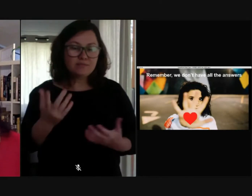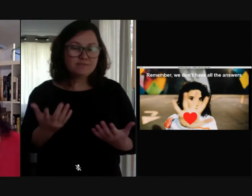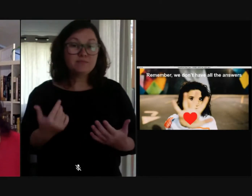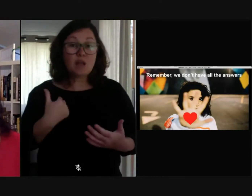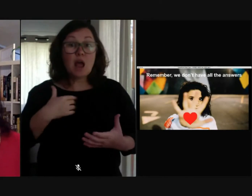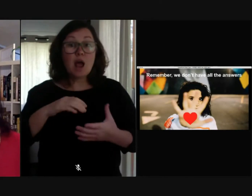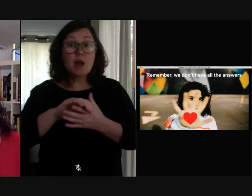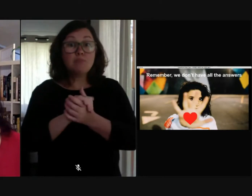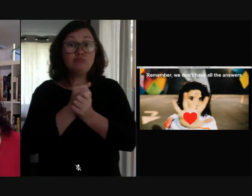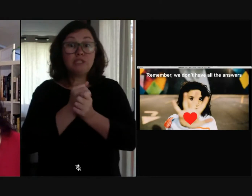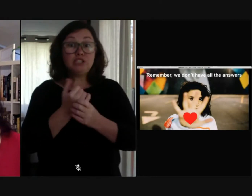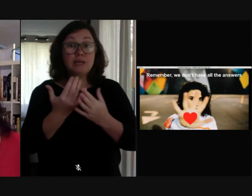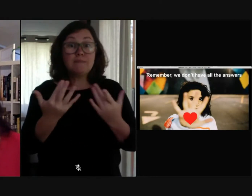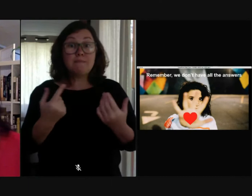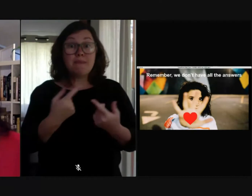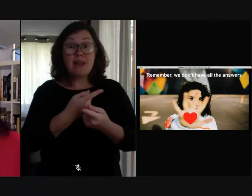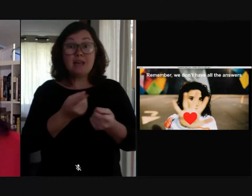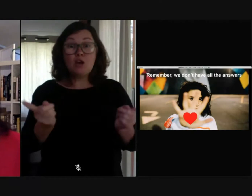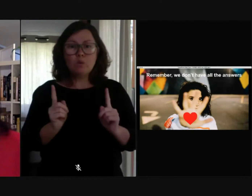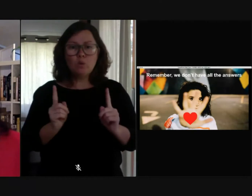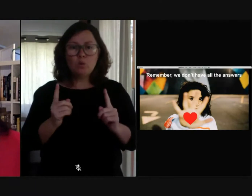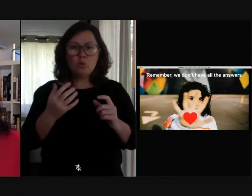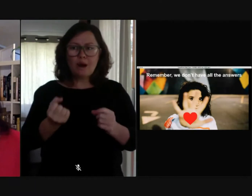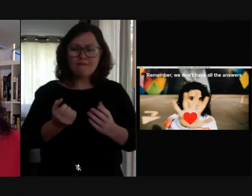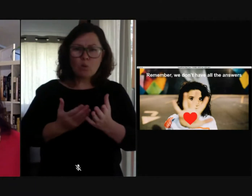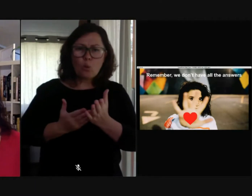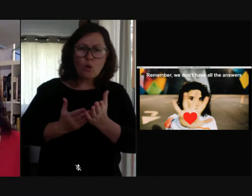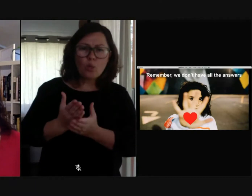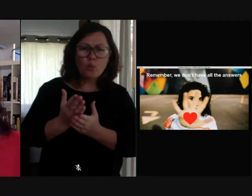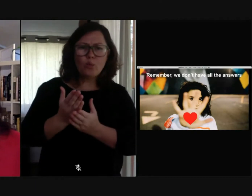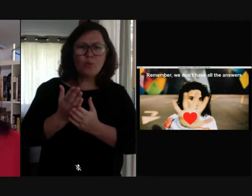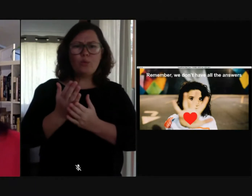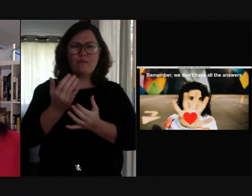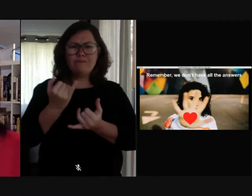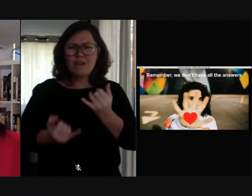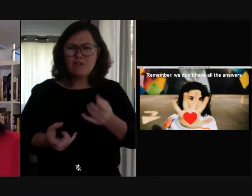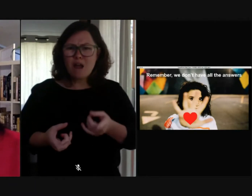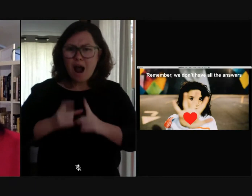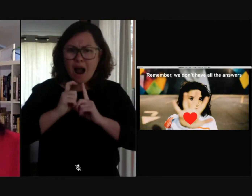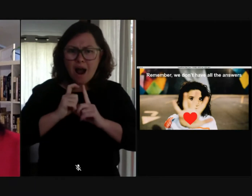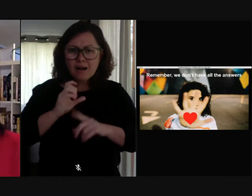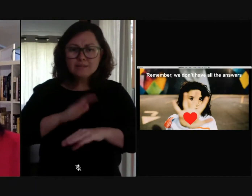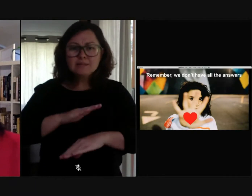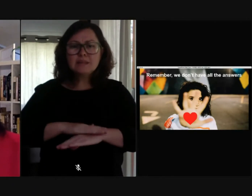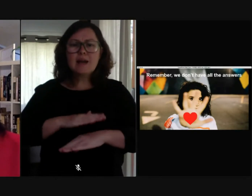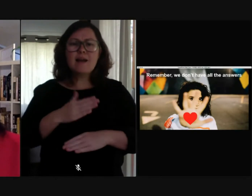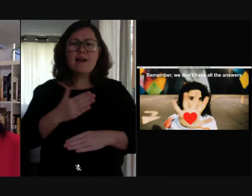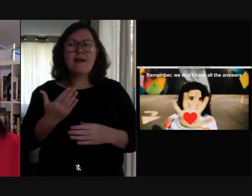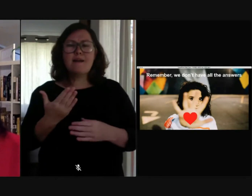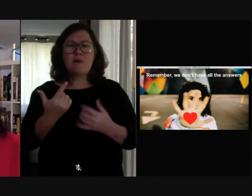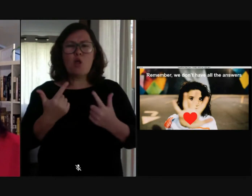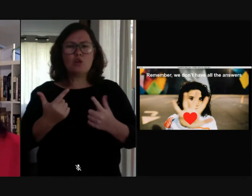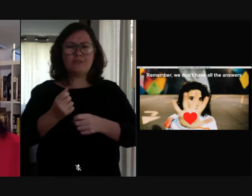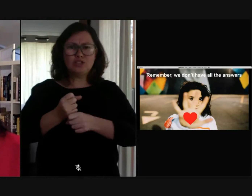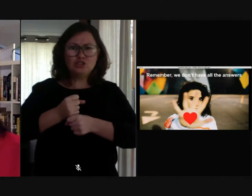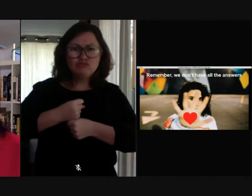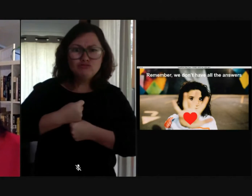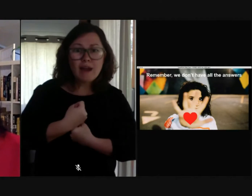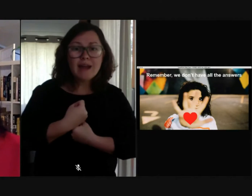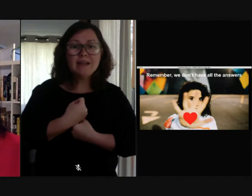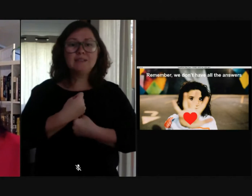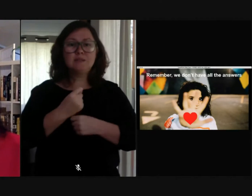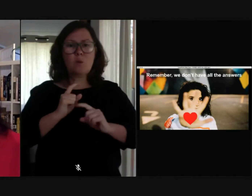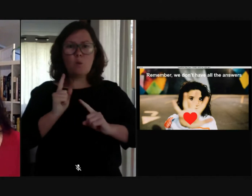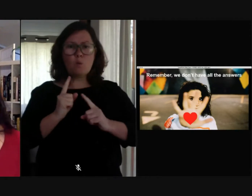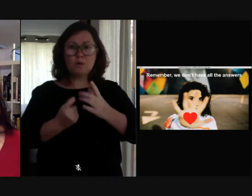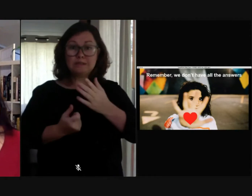lot of you are probably experiencing trauma or distress about what's happening at the moment and what's happening